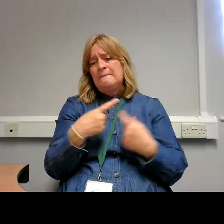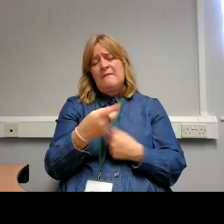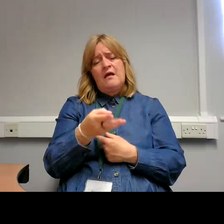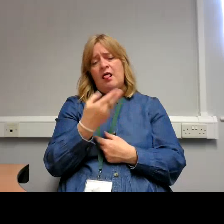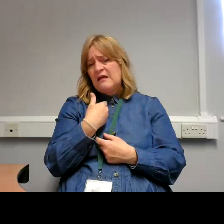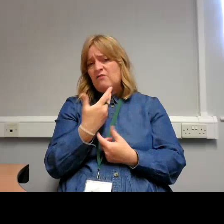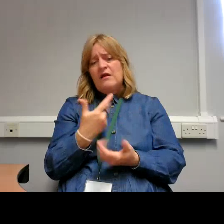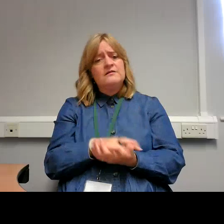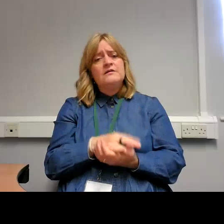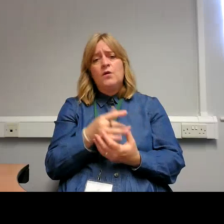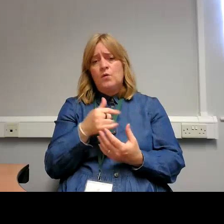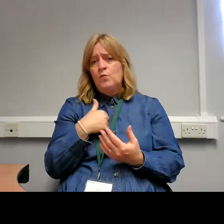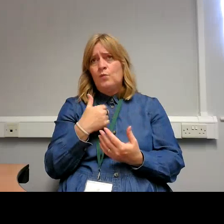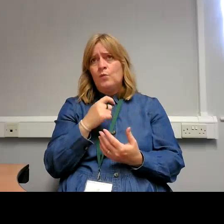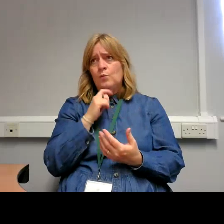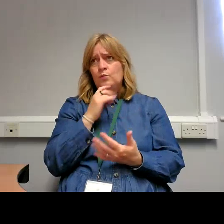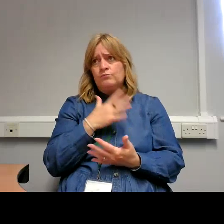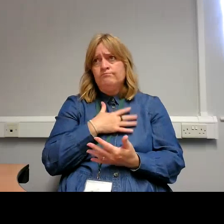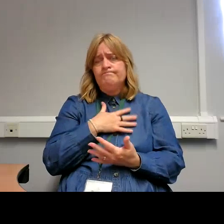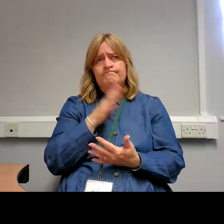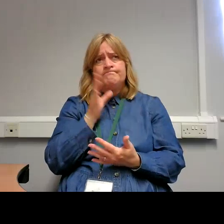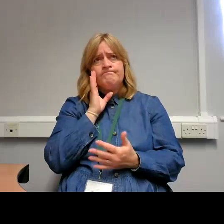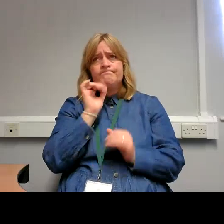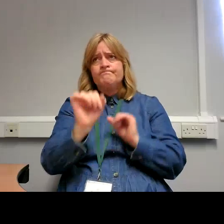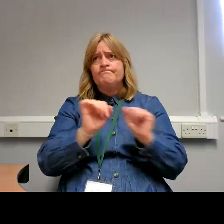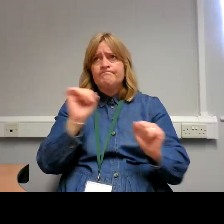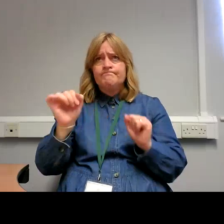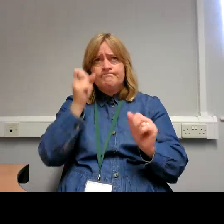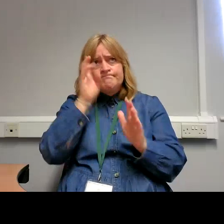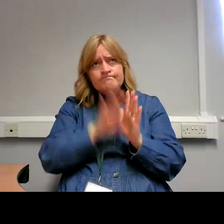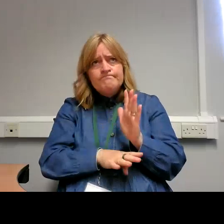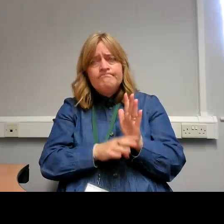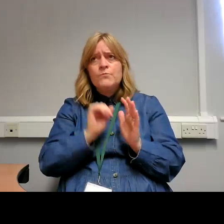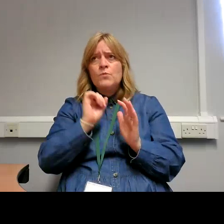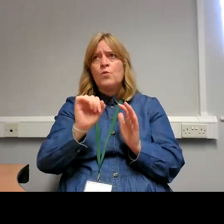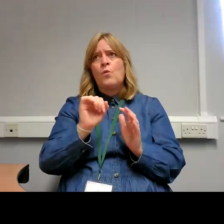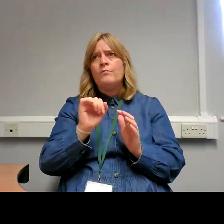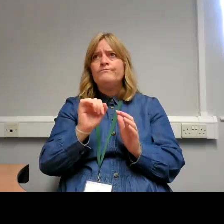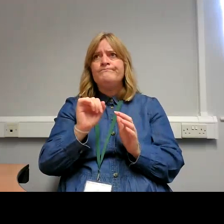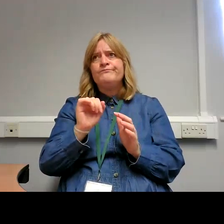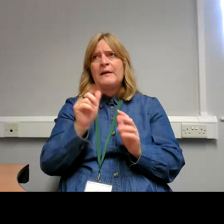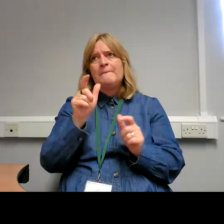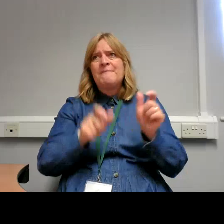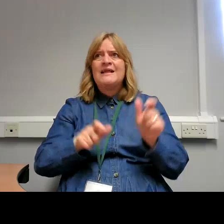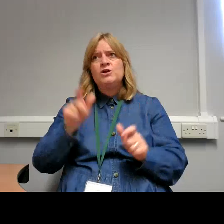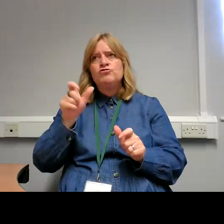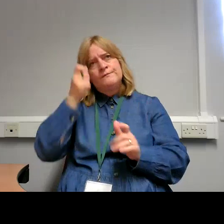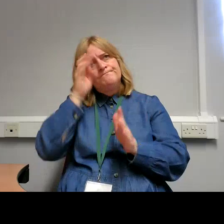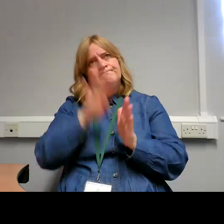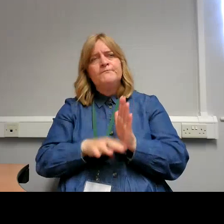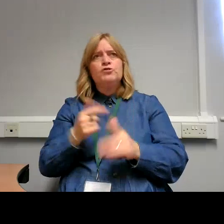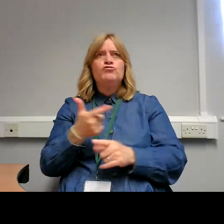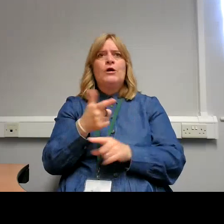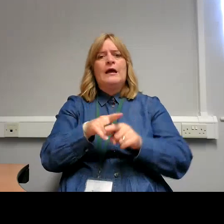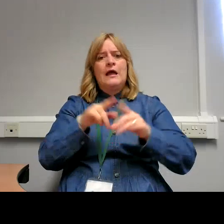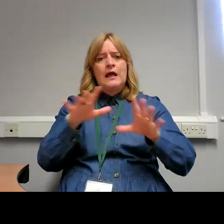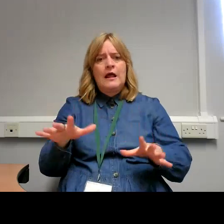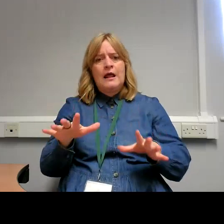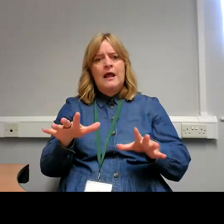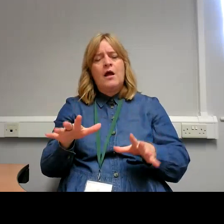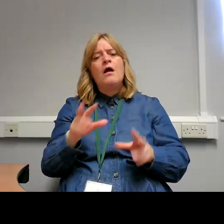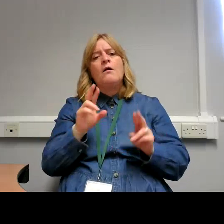directly. We'd really love to hear some stories about the patient journey, and hopefully, get a good picture